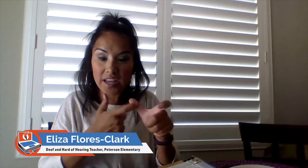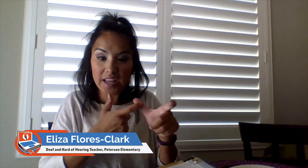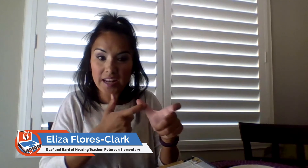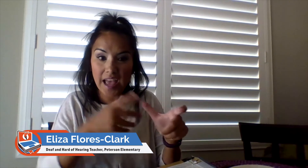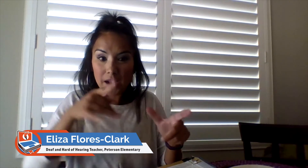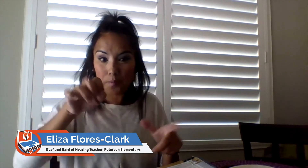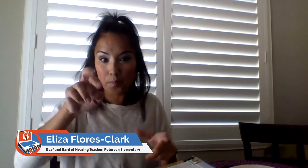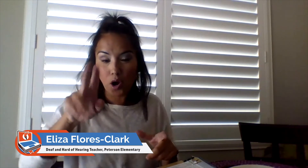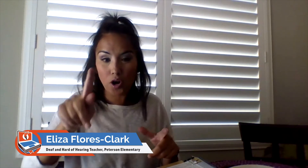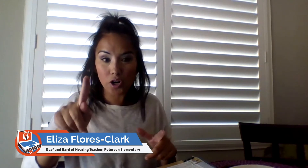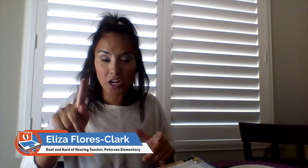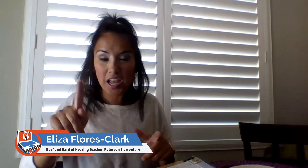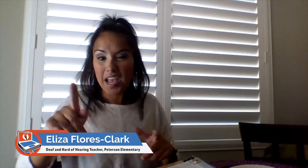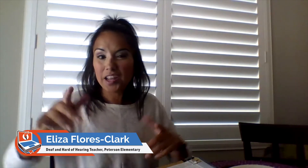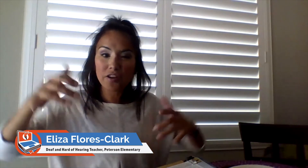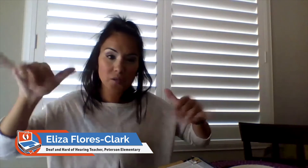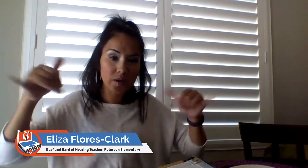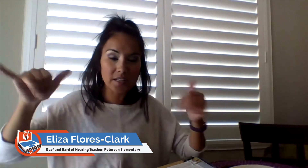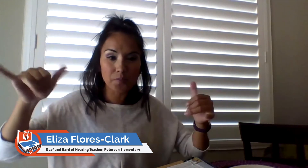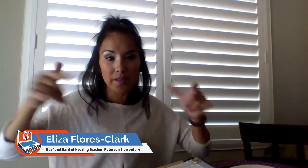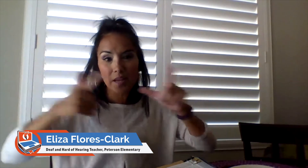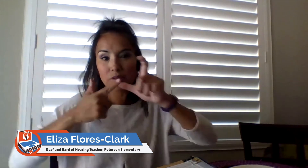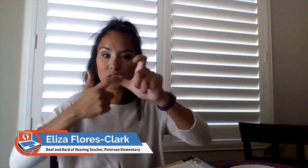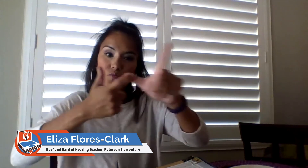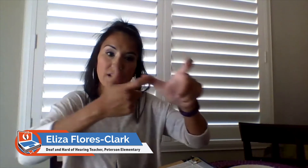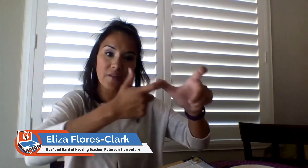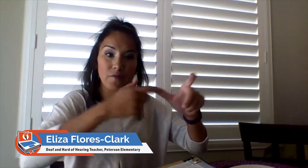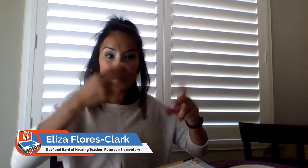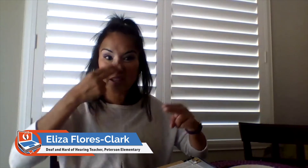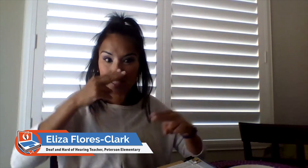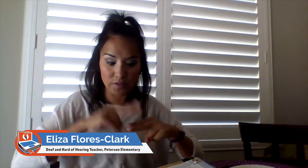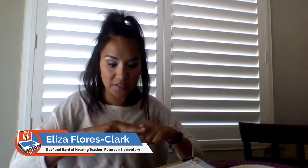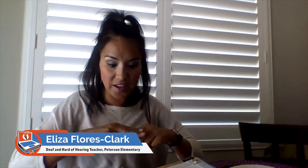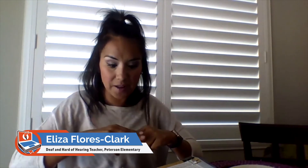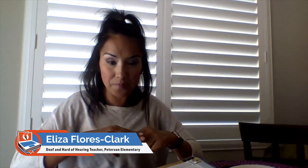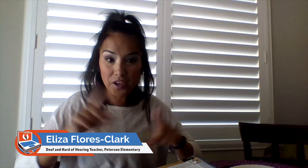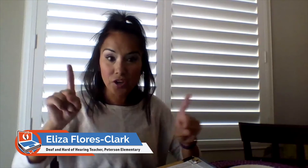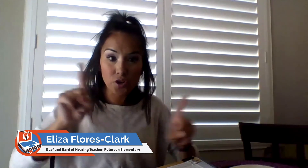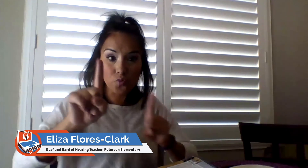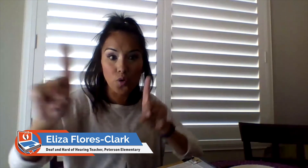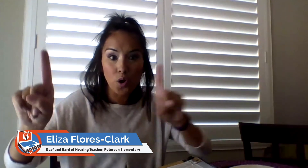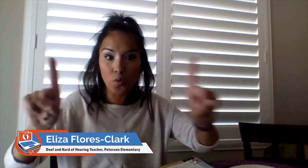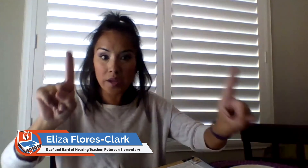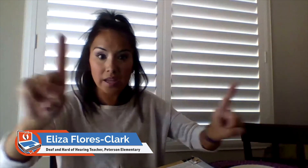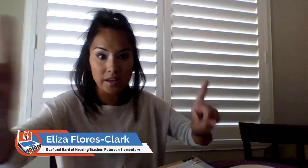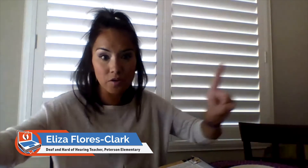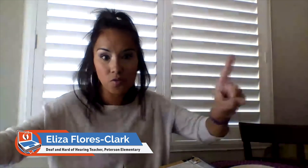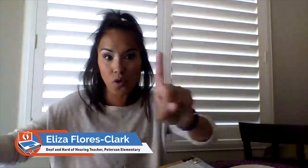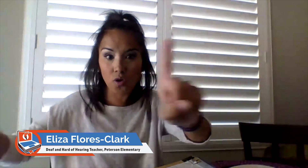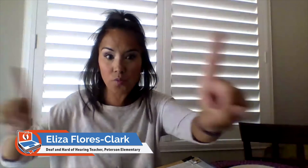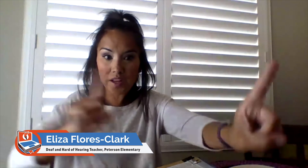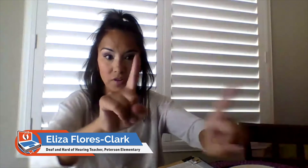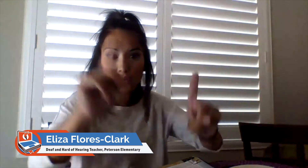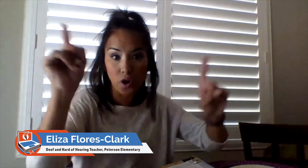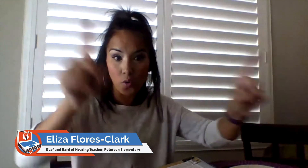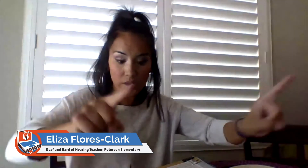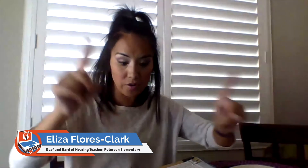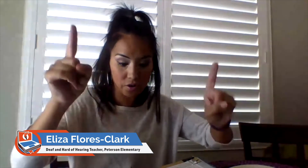Running at a park, and you just run everywhere because it was fun. You're roaming, you're roaming, you're going, you're